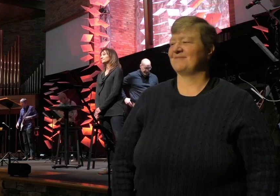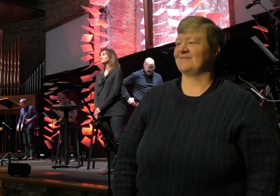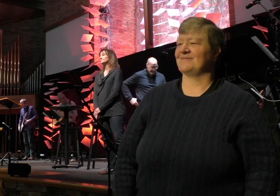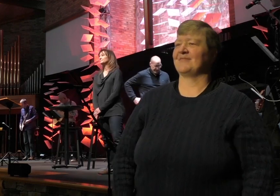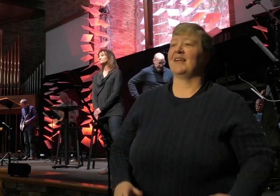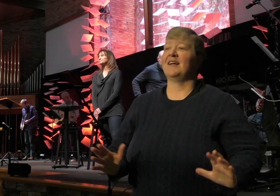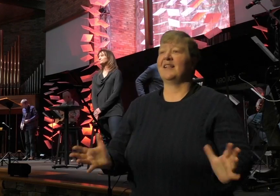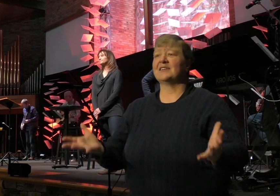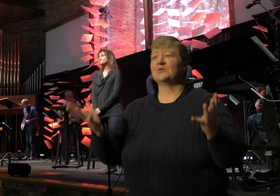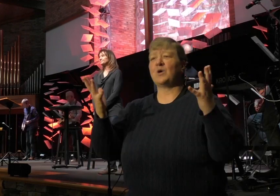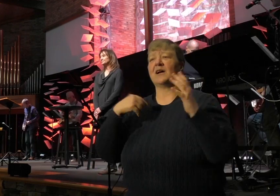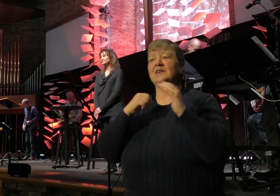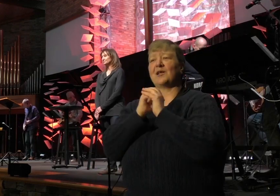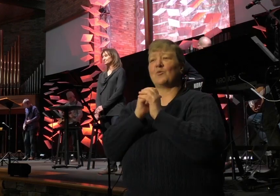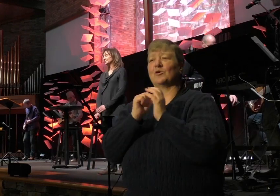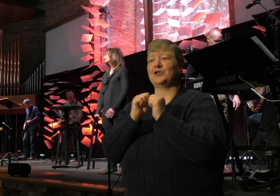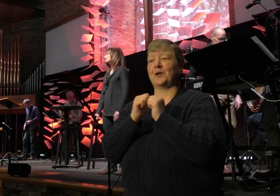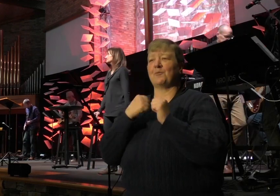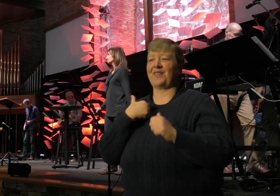Would you rise and worship with us?